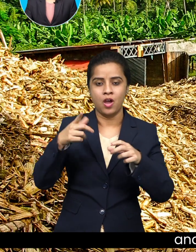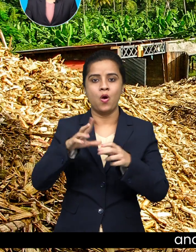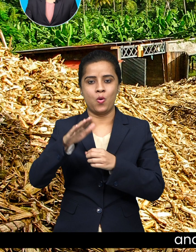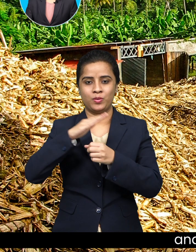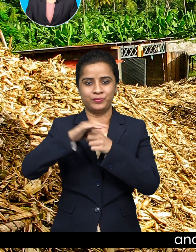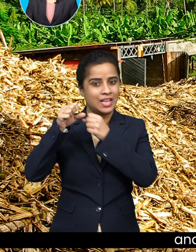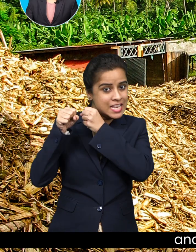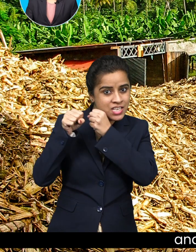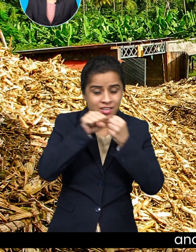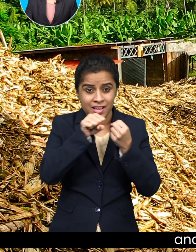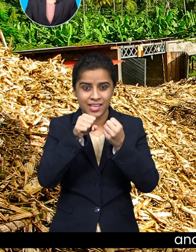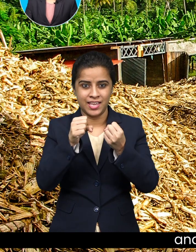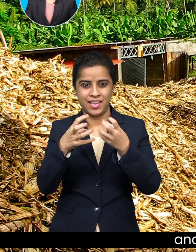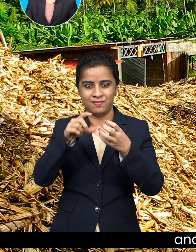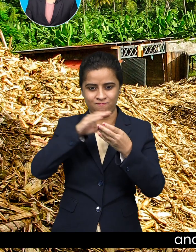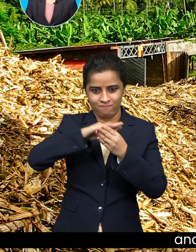of sugarcane